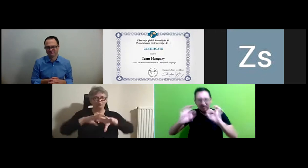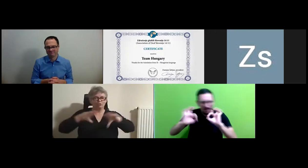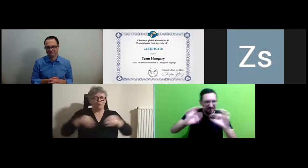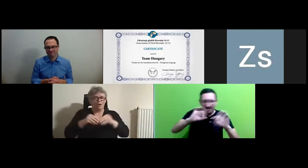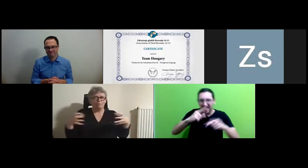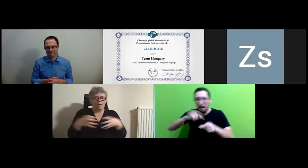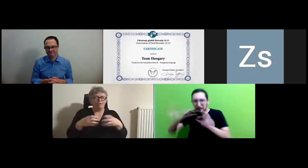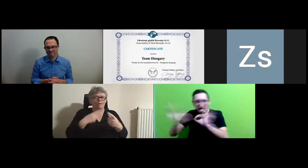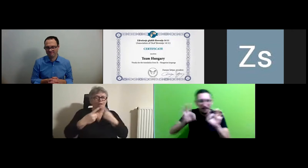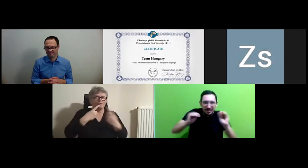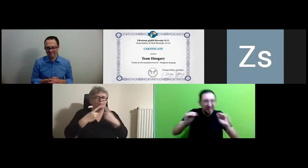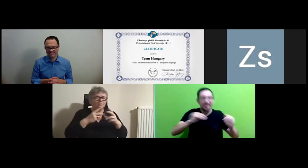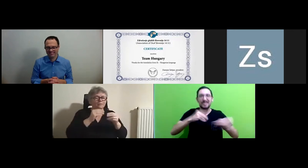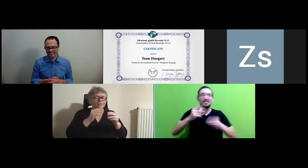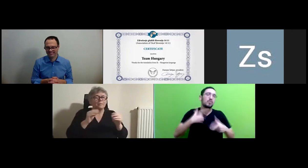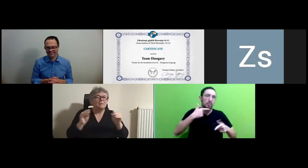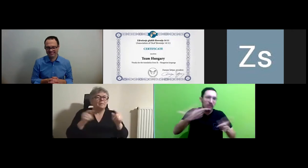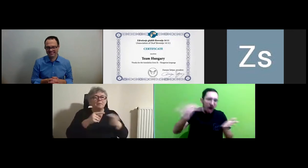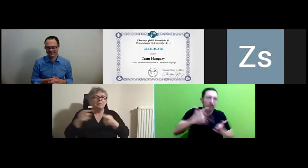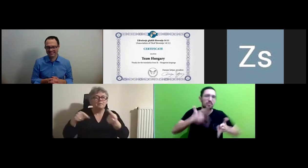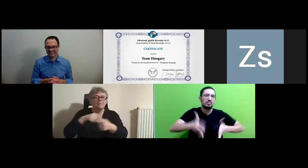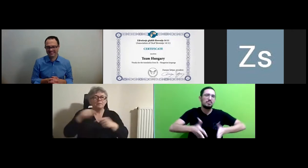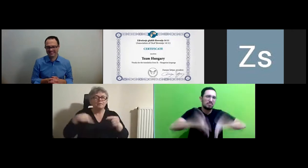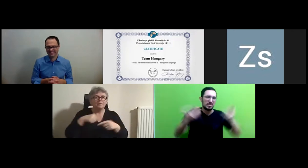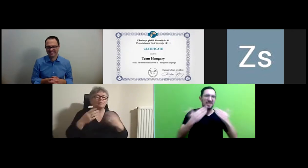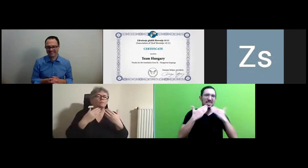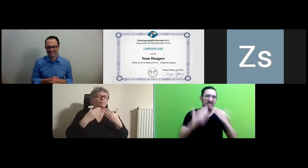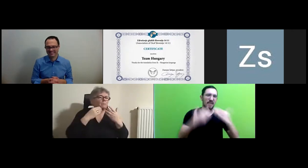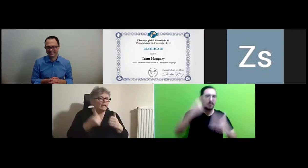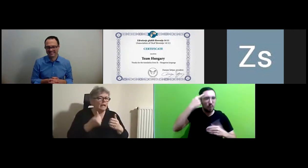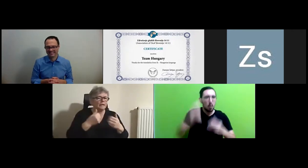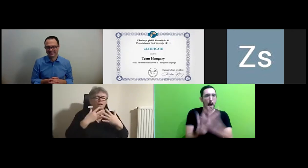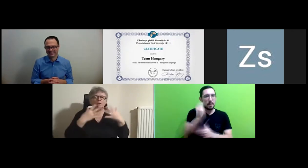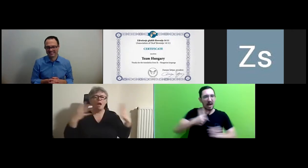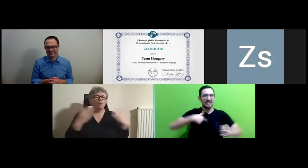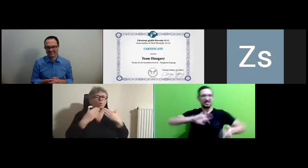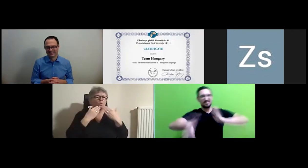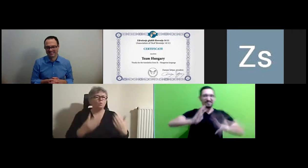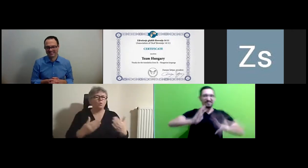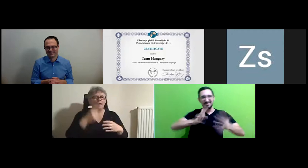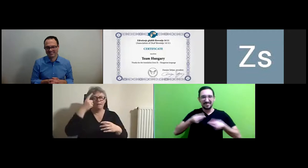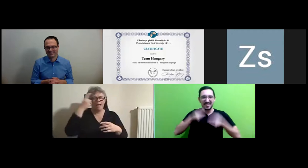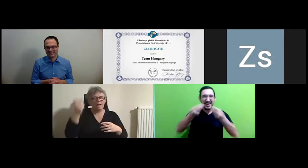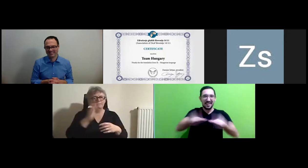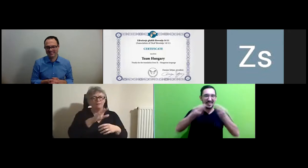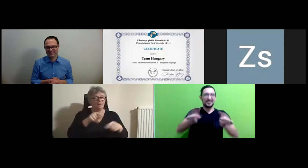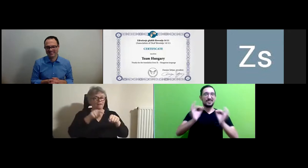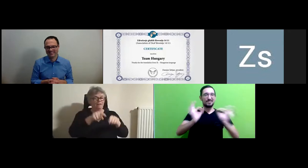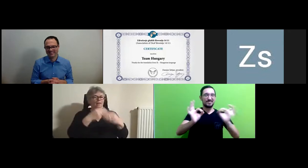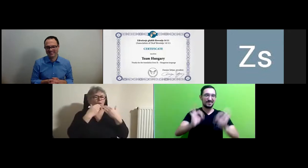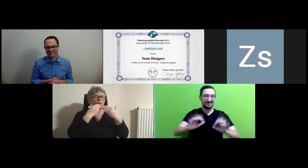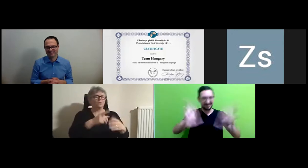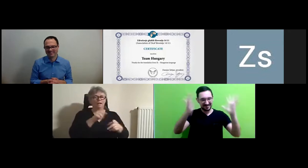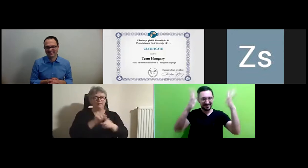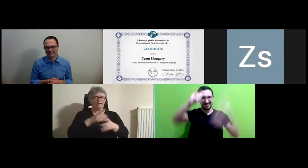so exciting that I kept on joining month and month after month. It's been such a pleasure. Thank you so much for this opportunity,